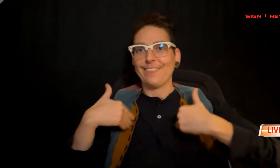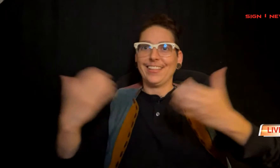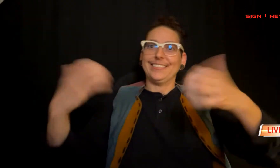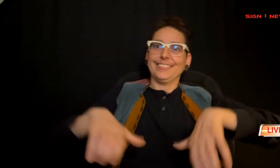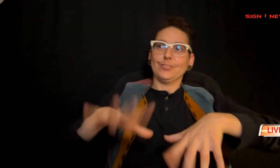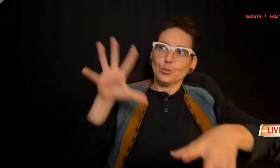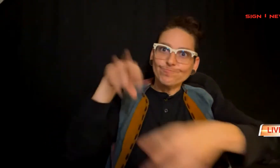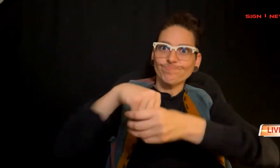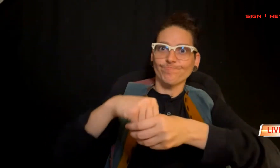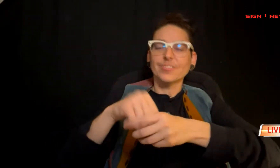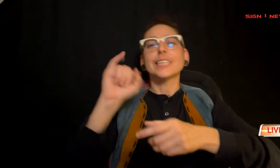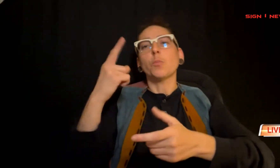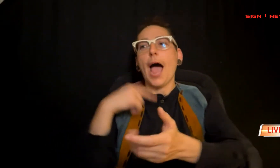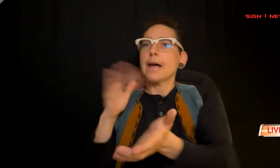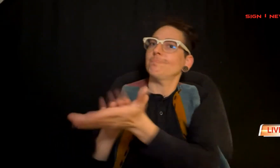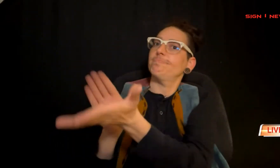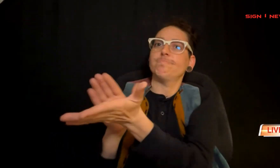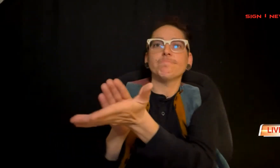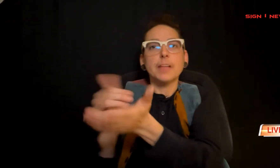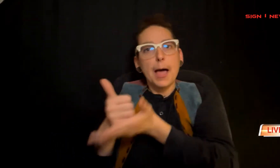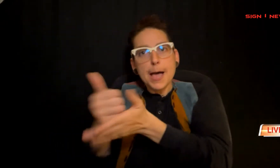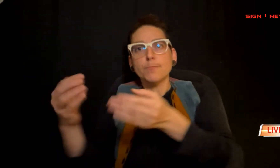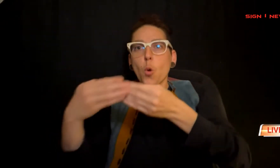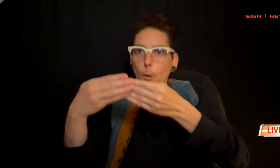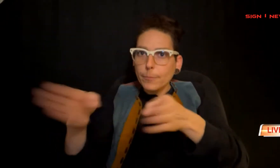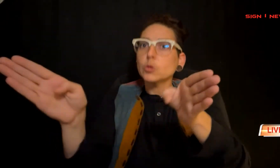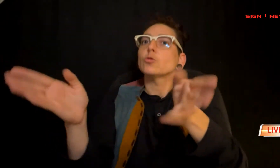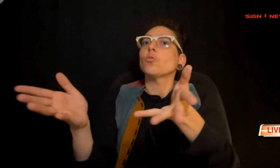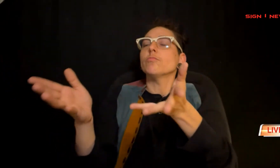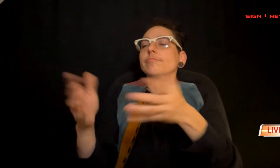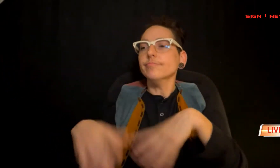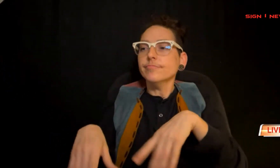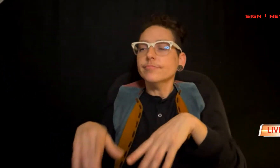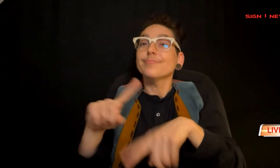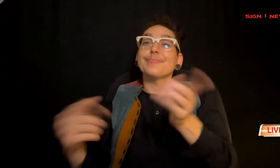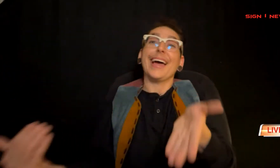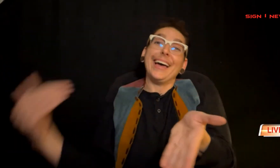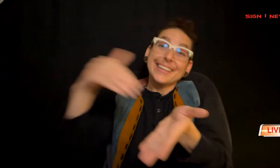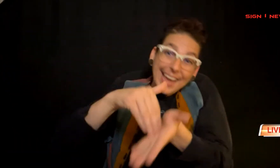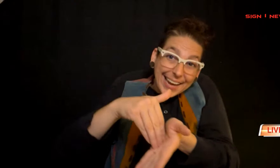for actors and give them an opportunity. And that's why I definitely applaud that because it opened doors.